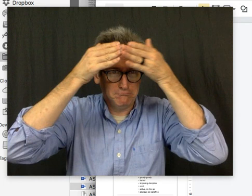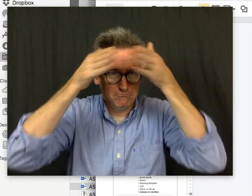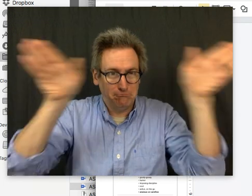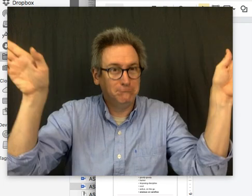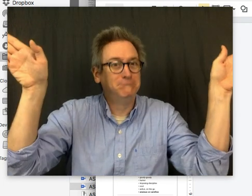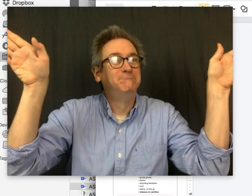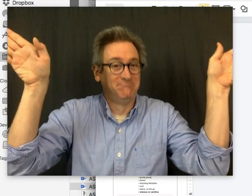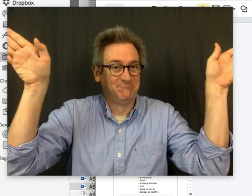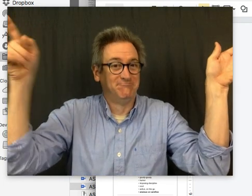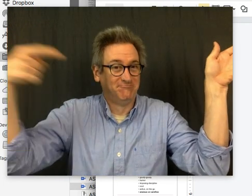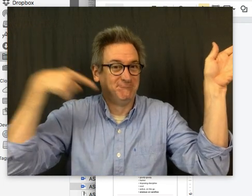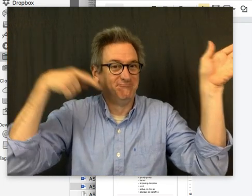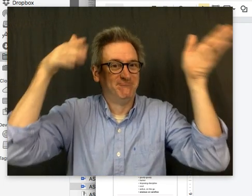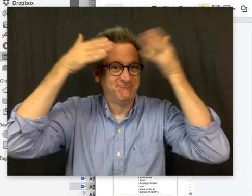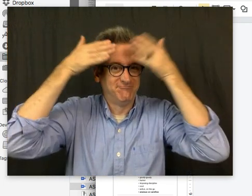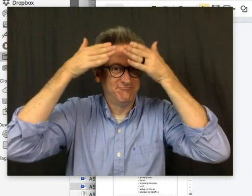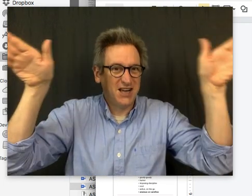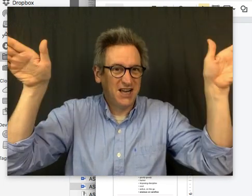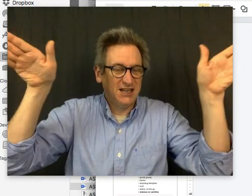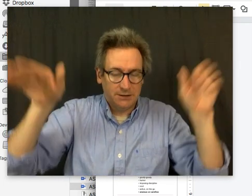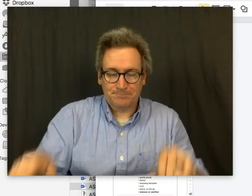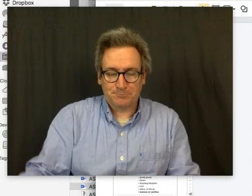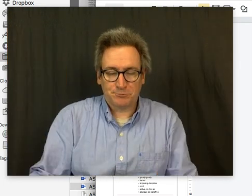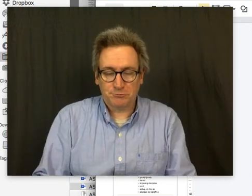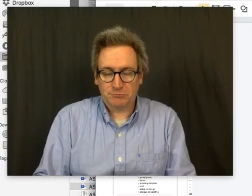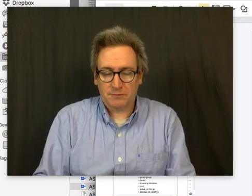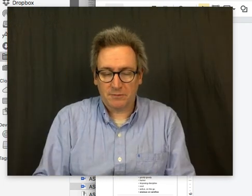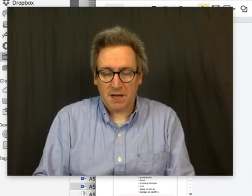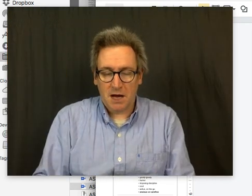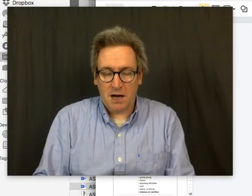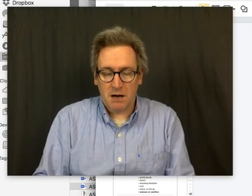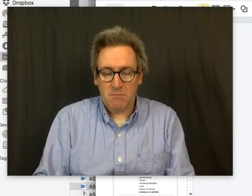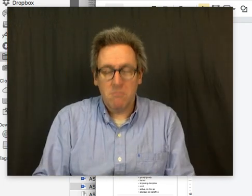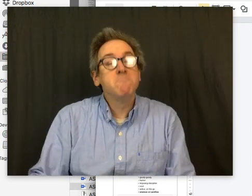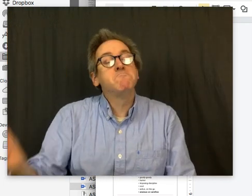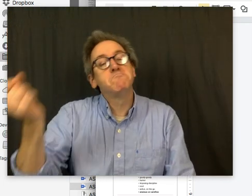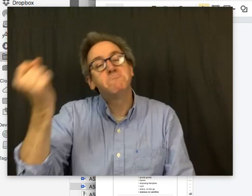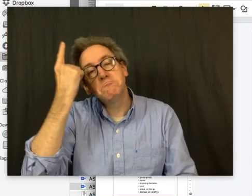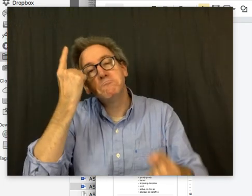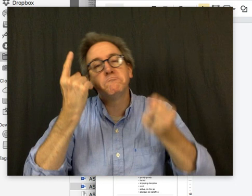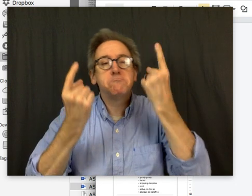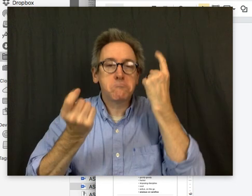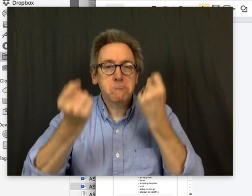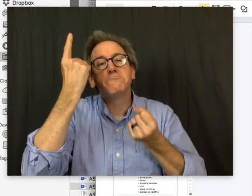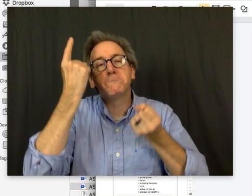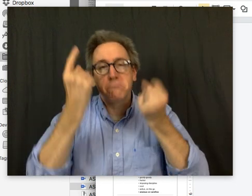Um,